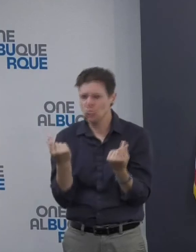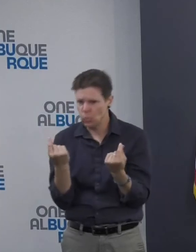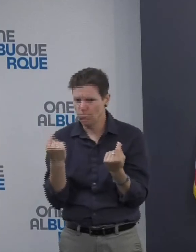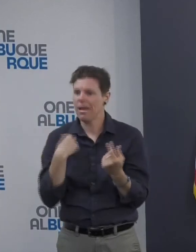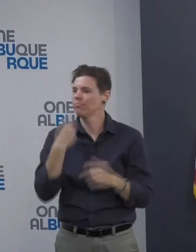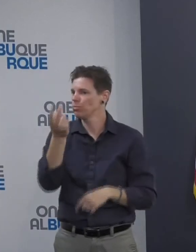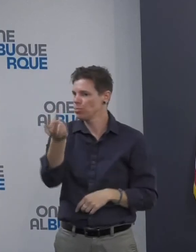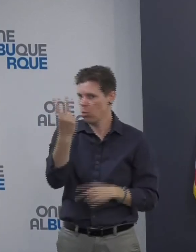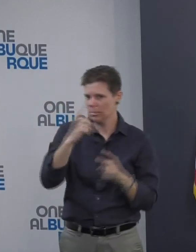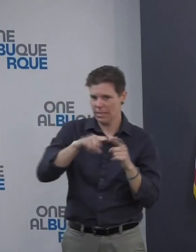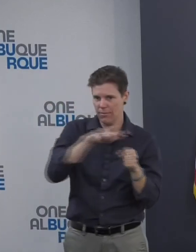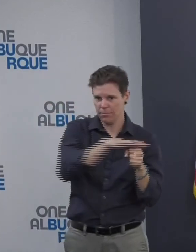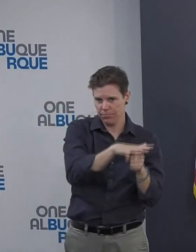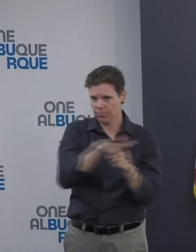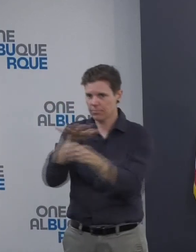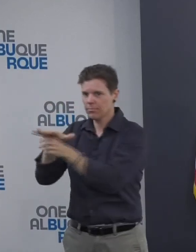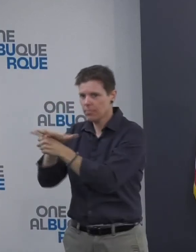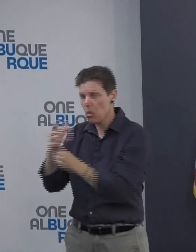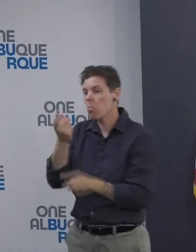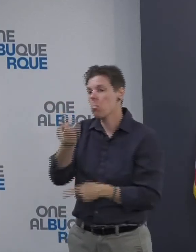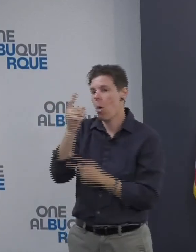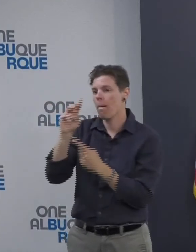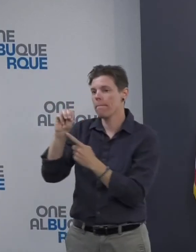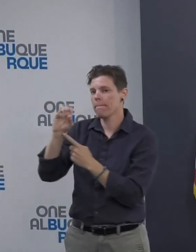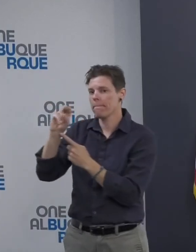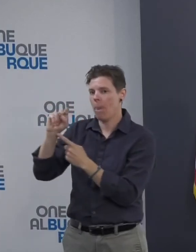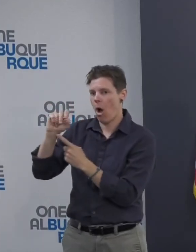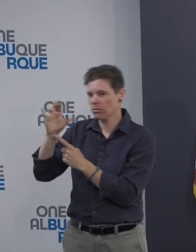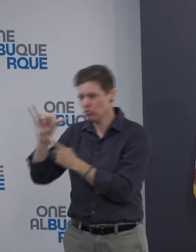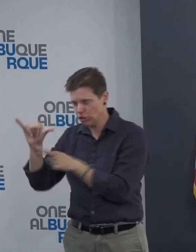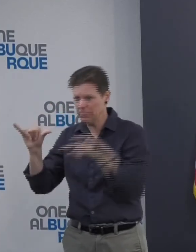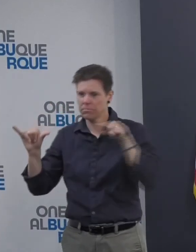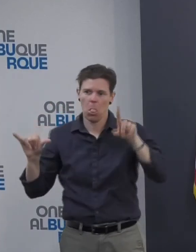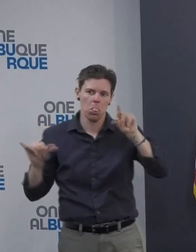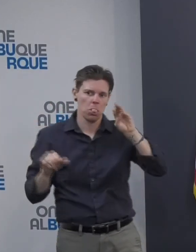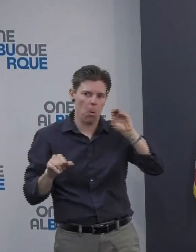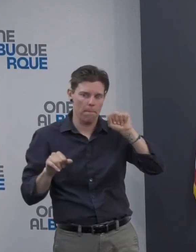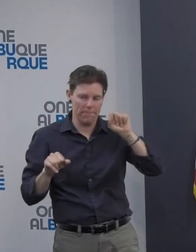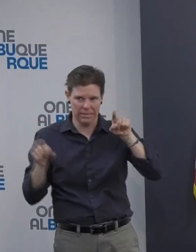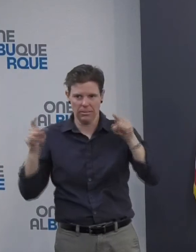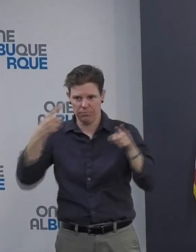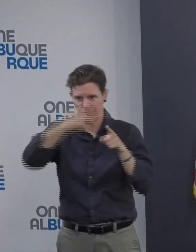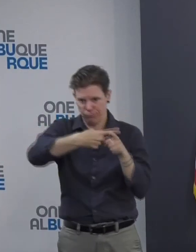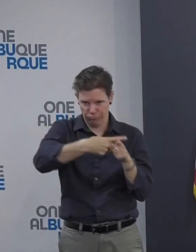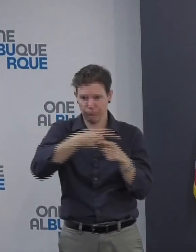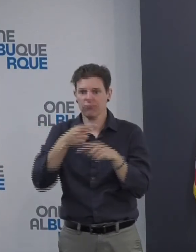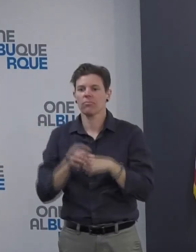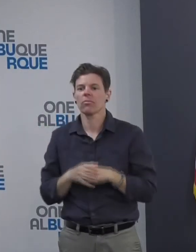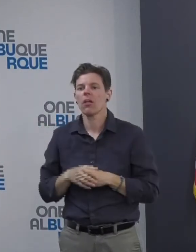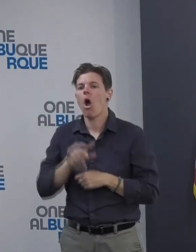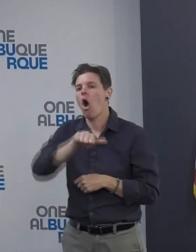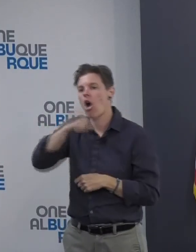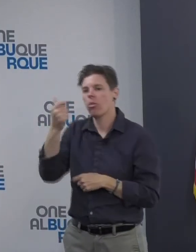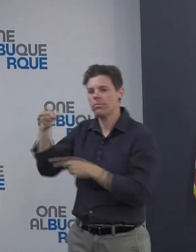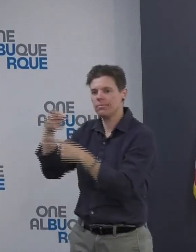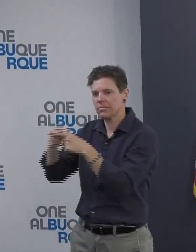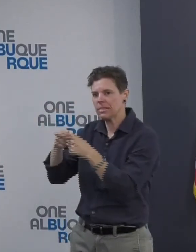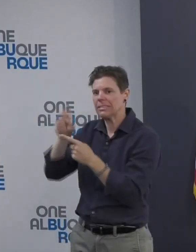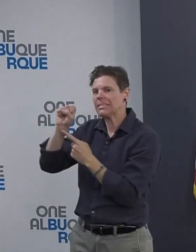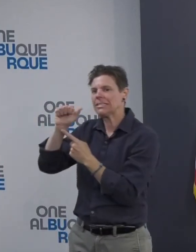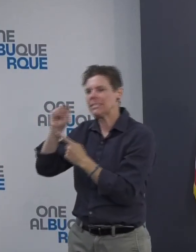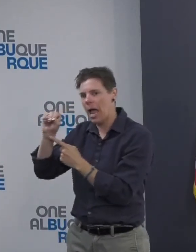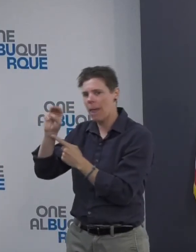Lomas Boulevard, and also another one on, I think it was San Mateo and Montgomery. And in both of